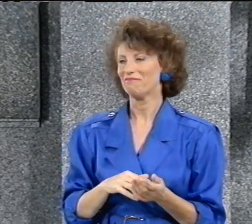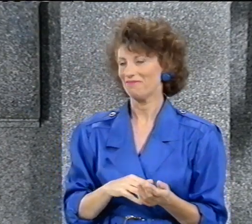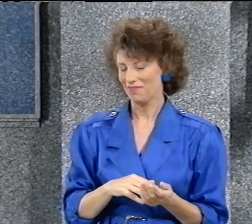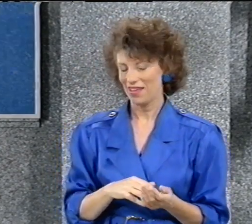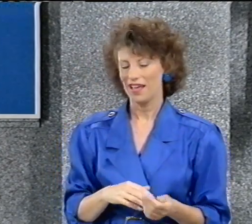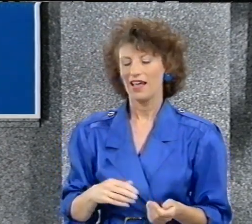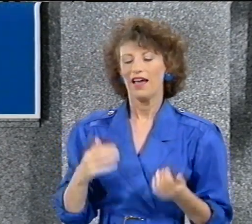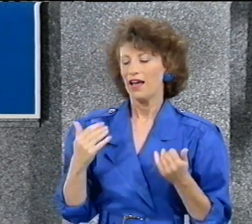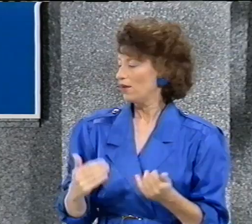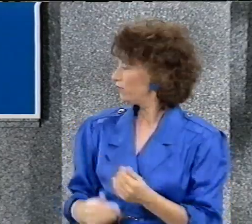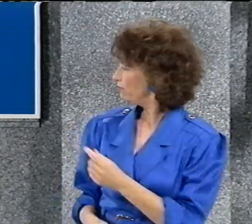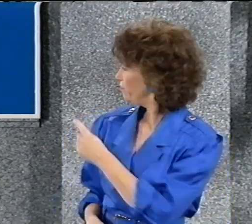error.